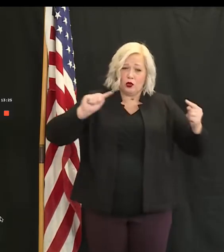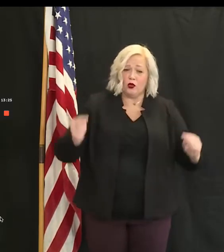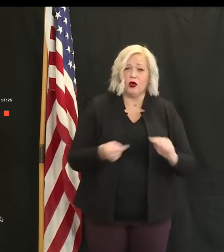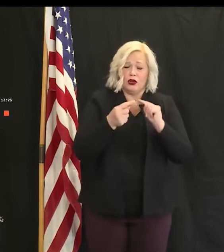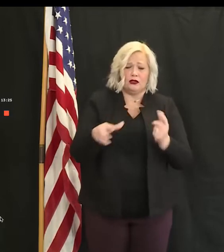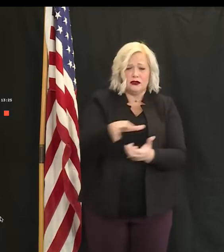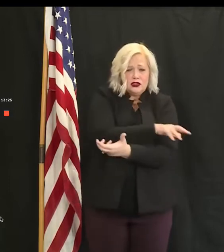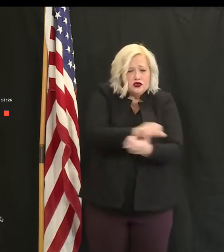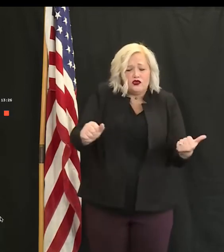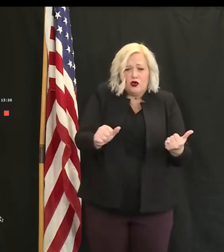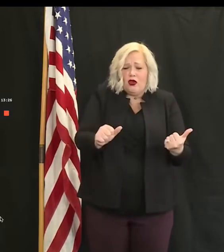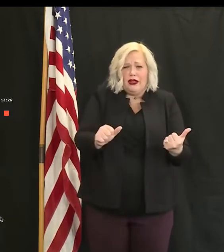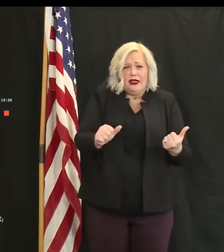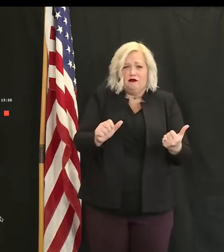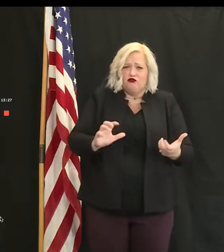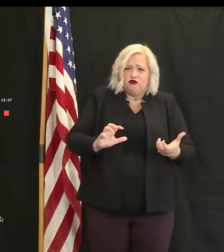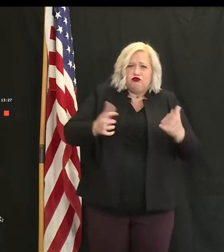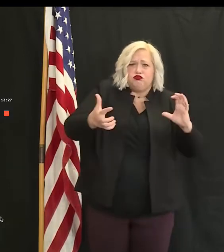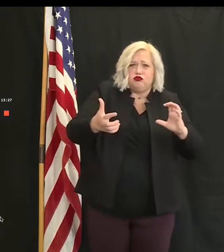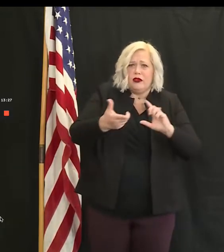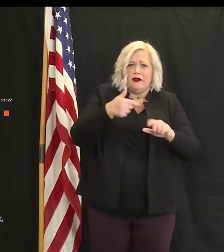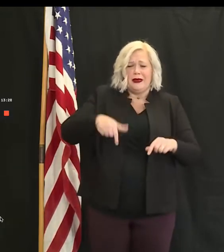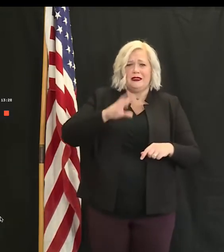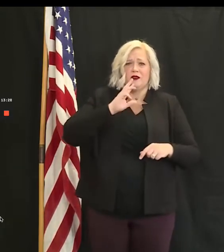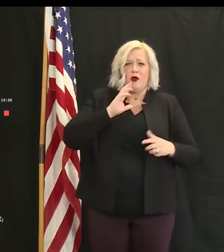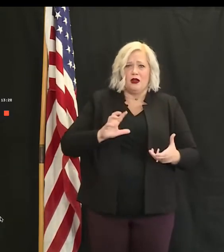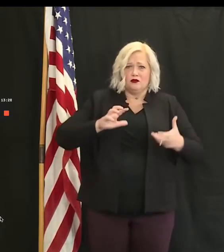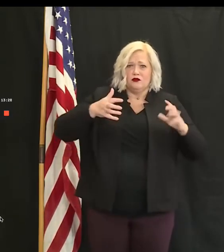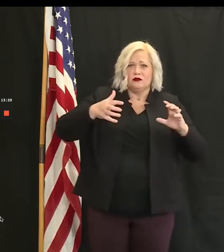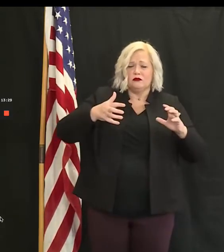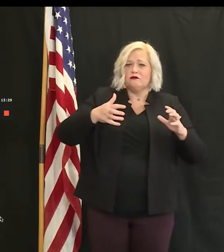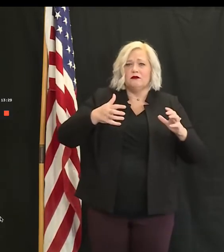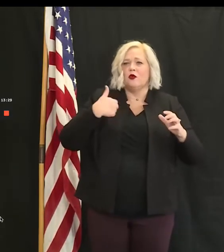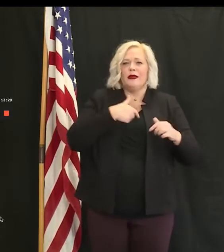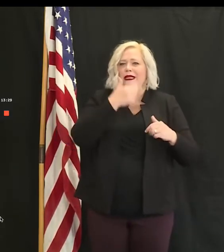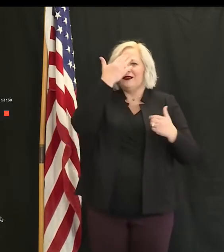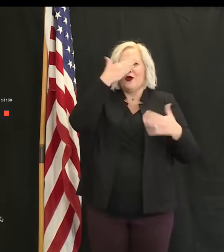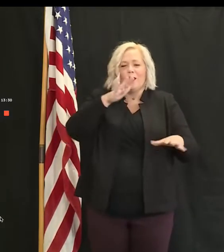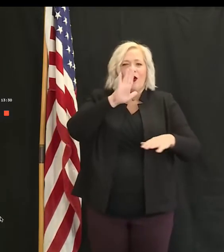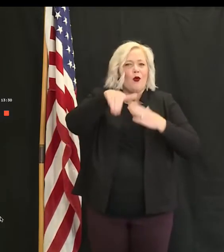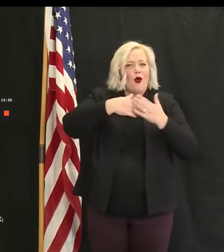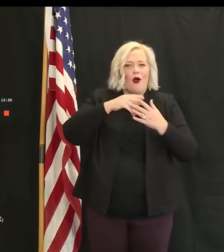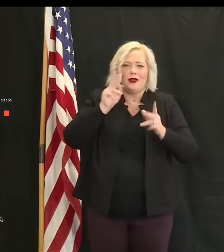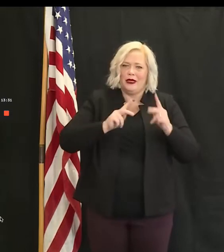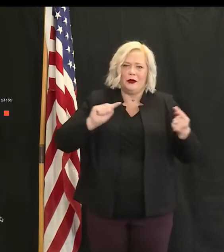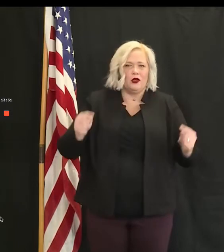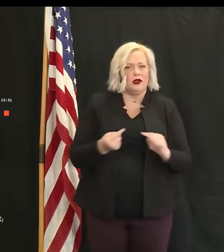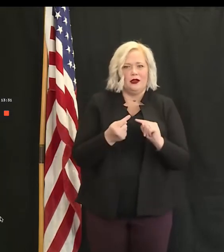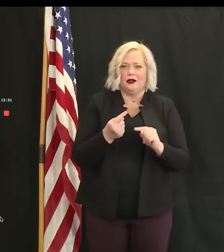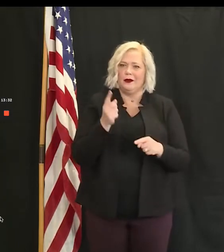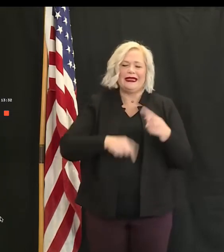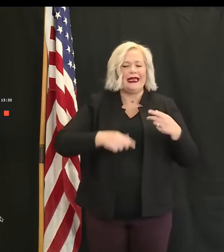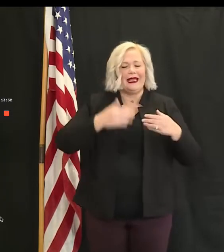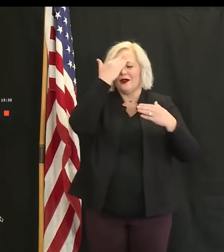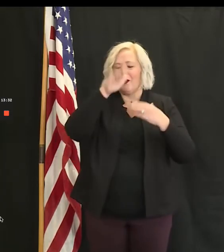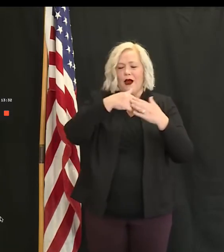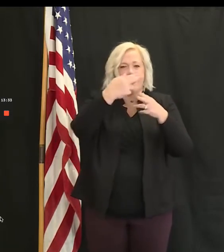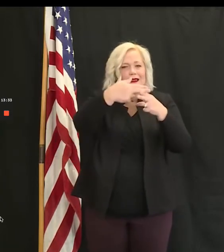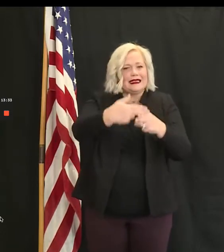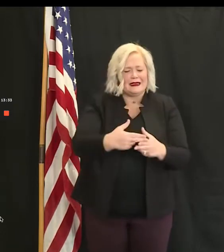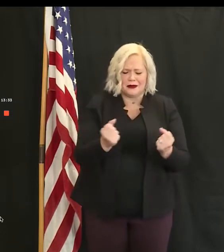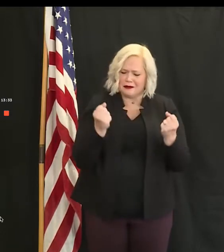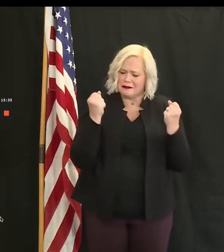destroyed by this man-made crisis. And although the criminal justice system alone cannot remedy all the suffering